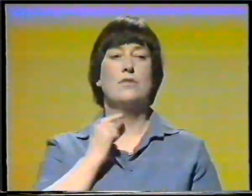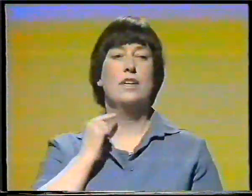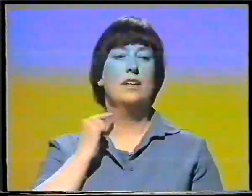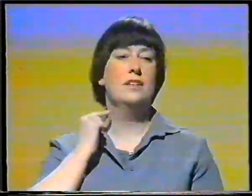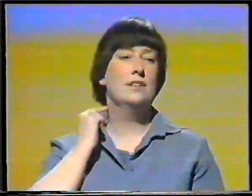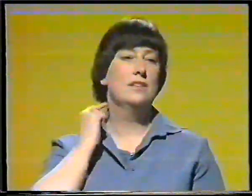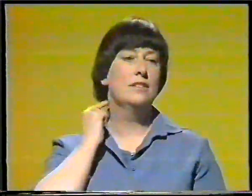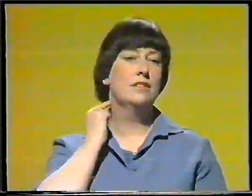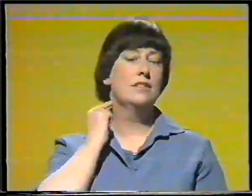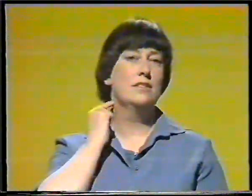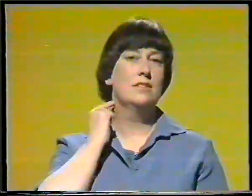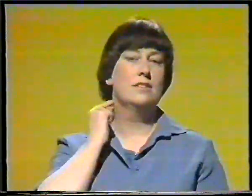Vicar.